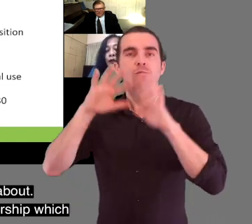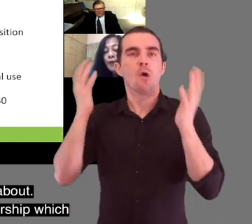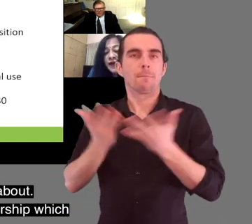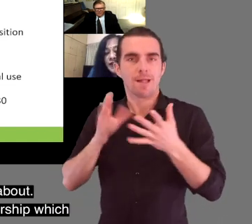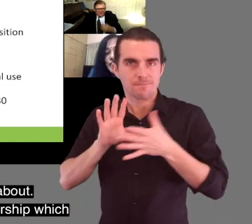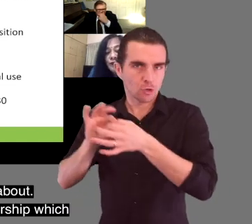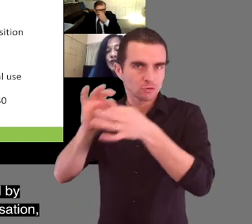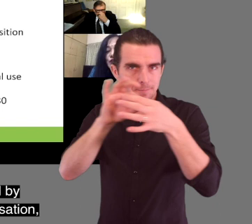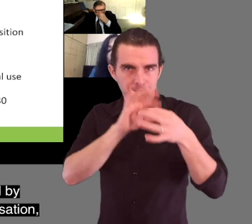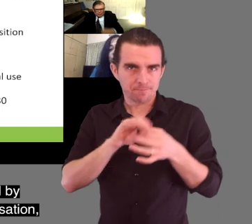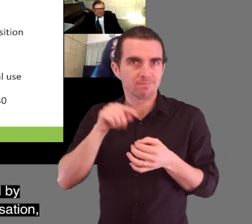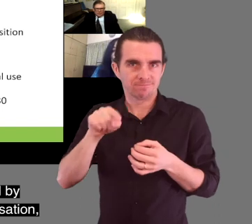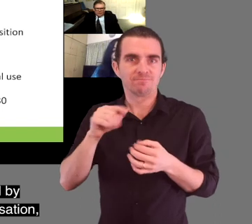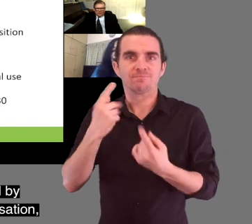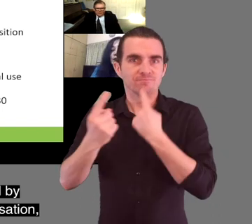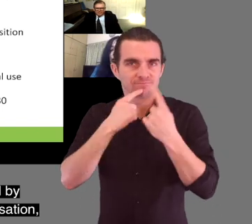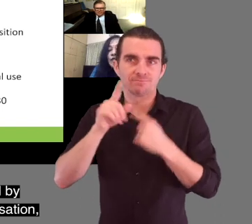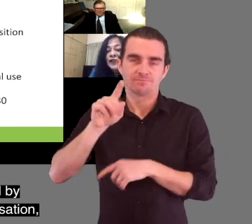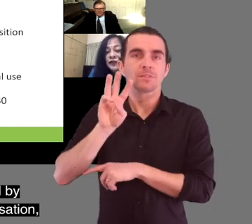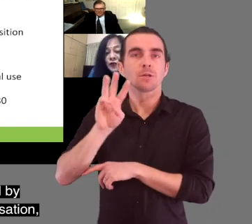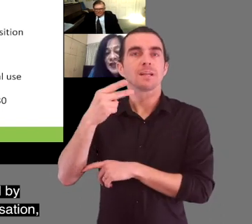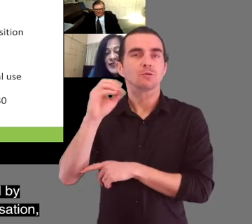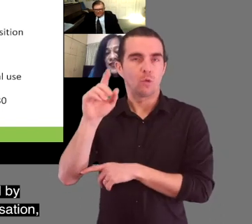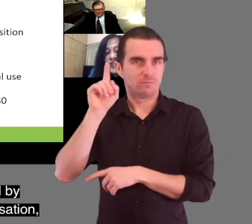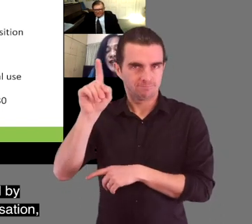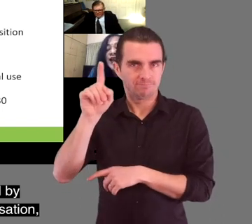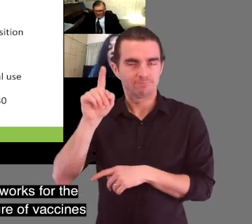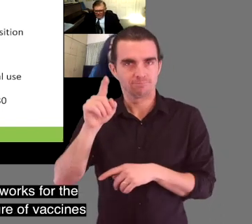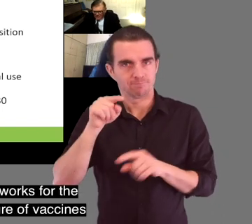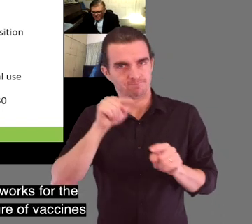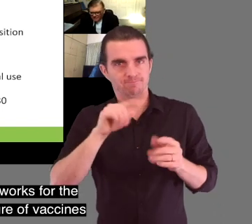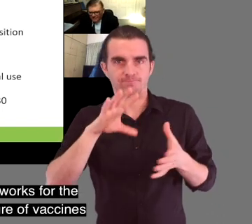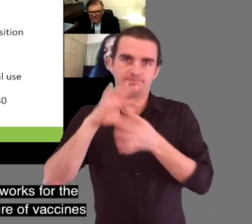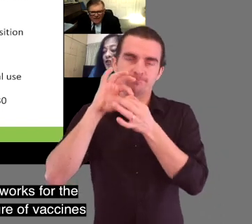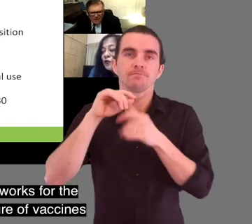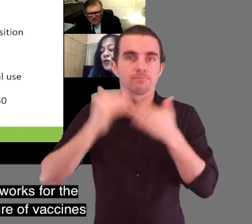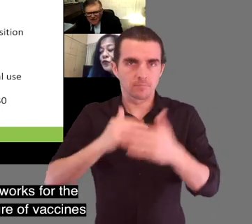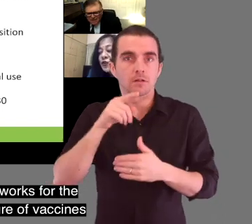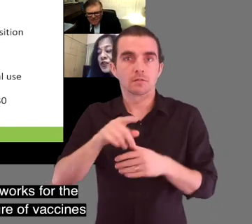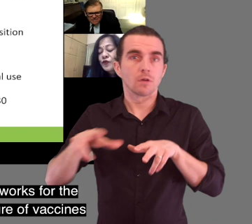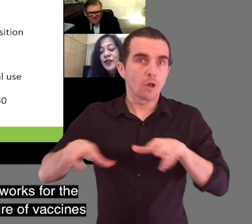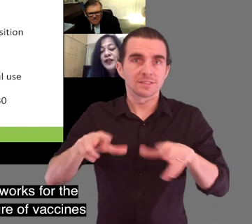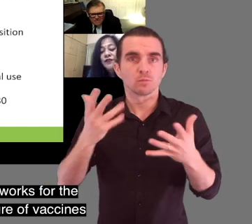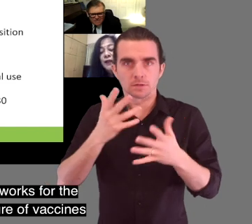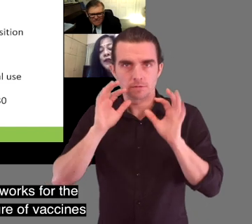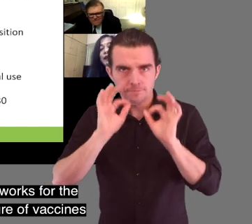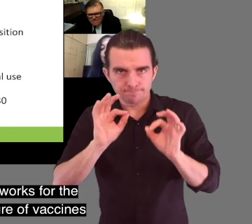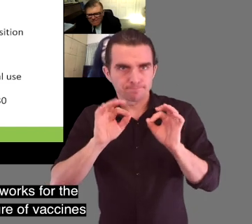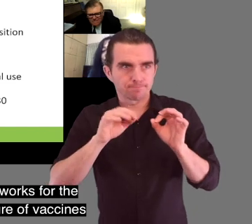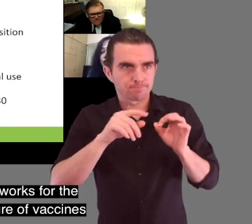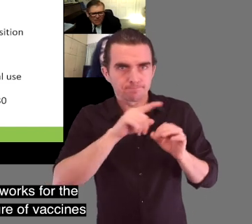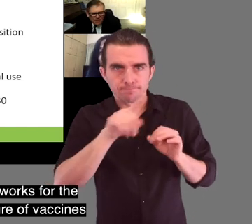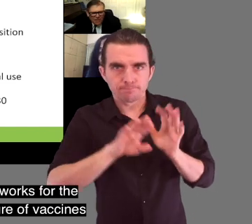global partnership which has been initiated by World Health Organization and an organization which works for the development